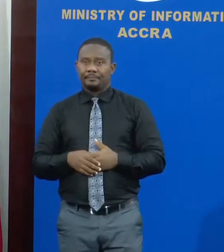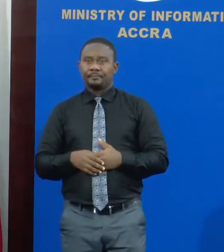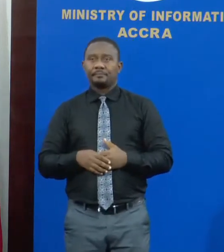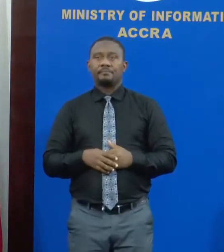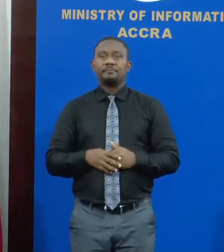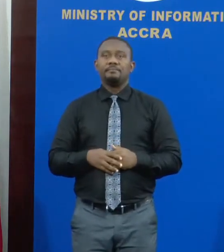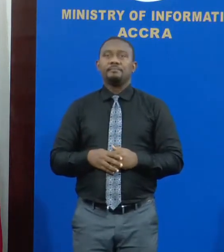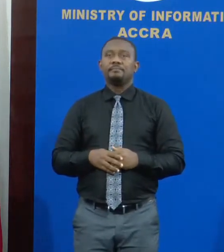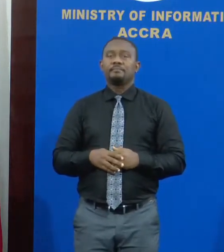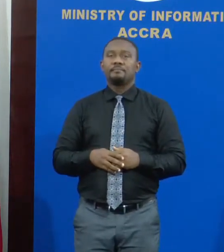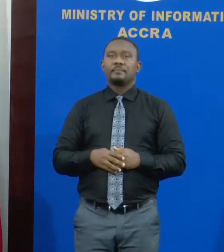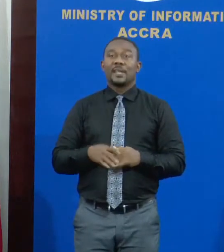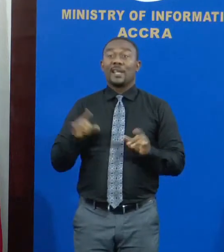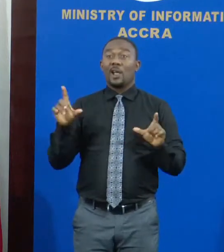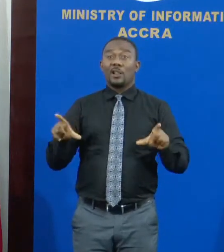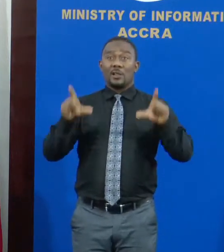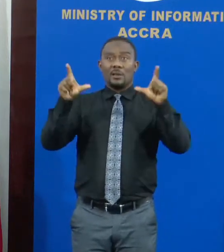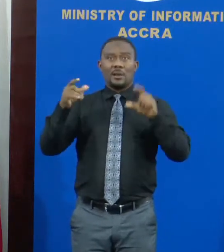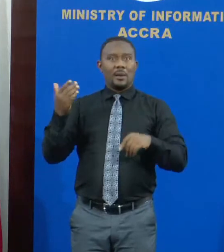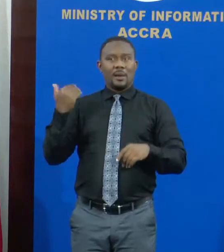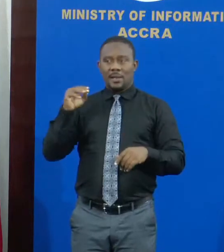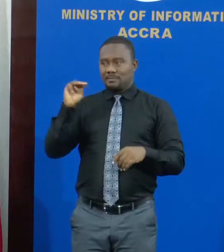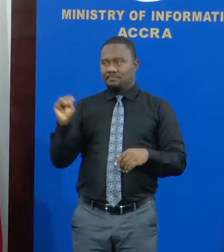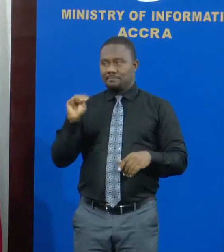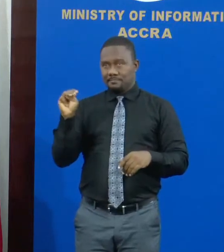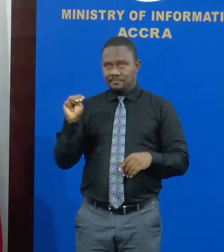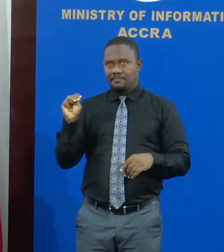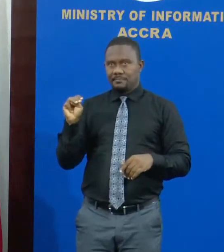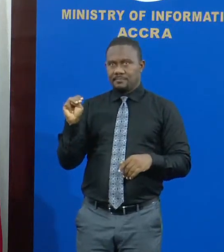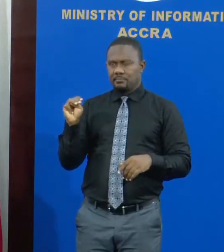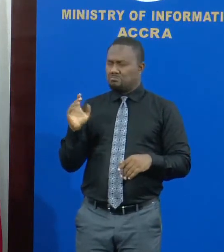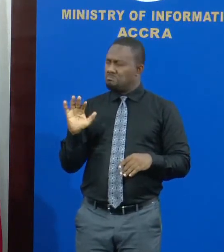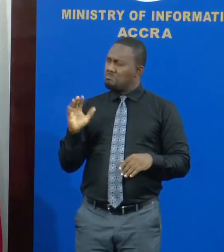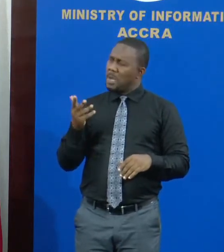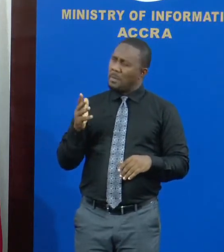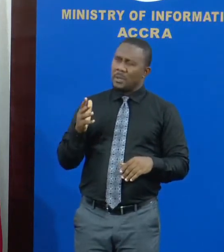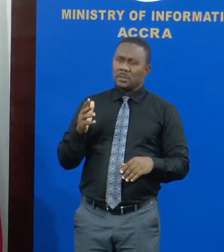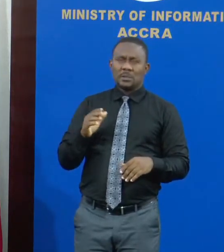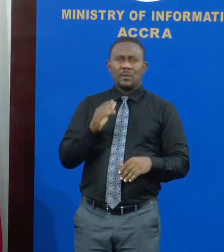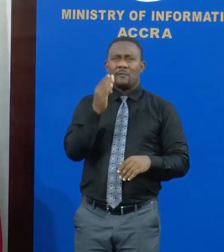far, when we launched this thing on Monday, we've gotten about